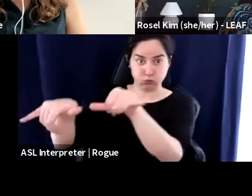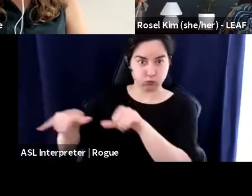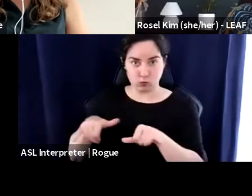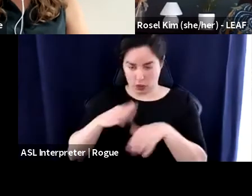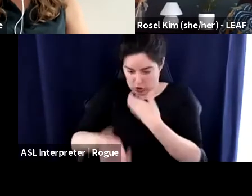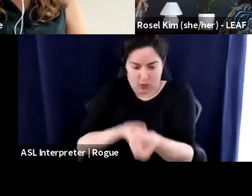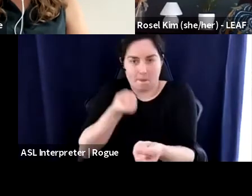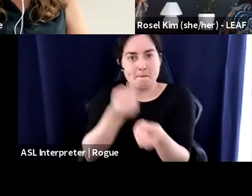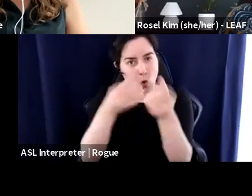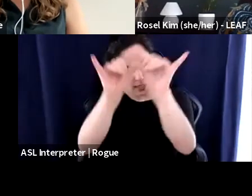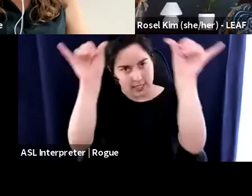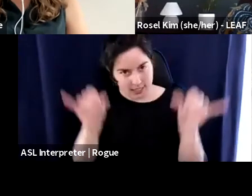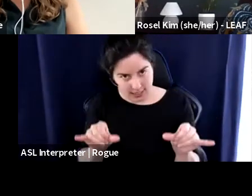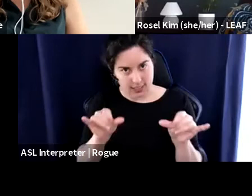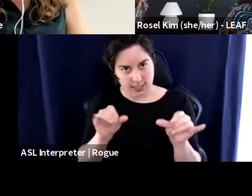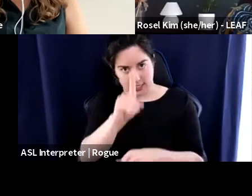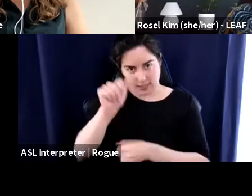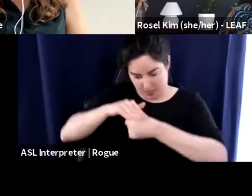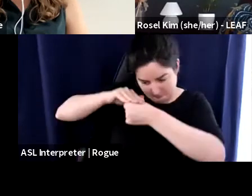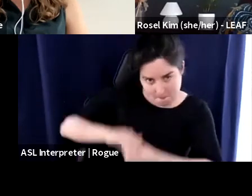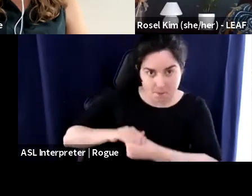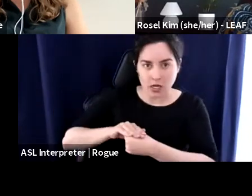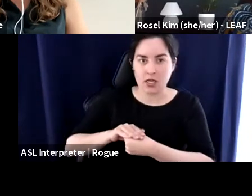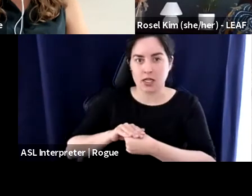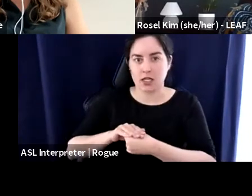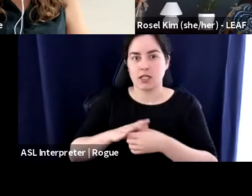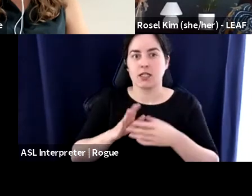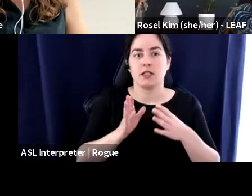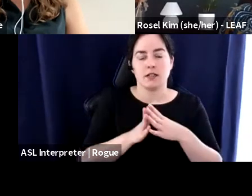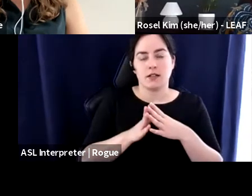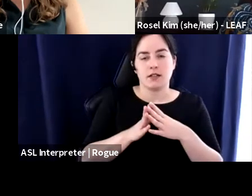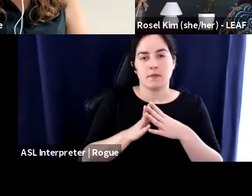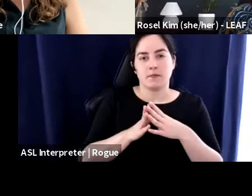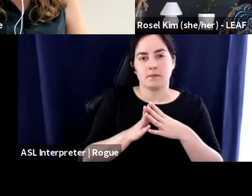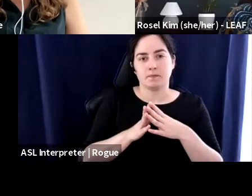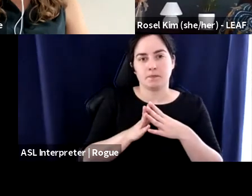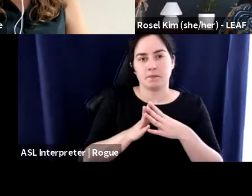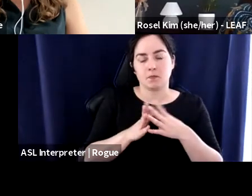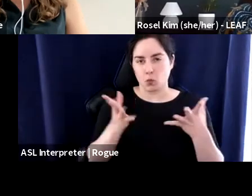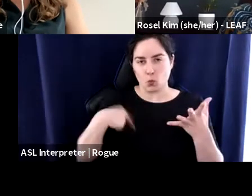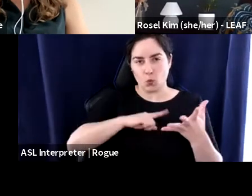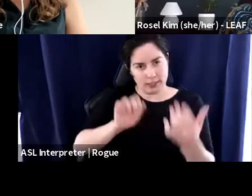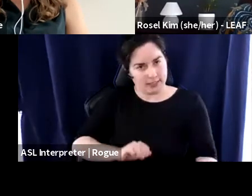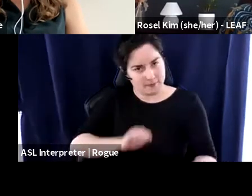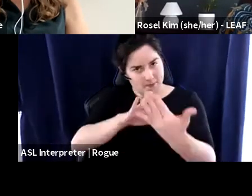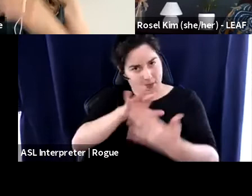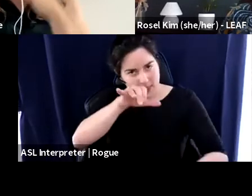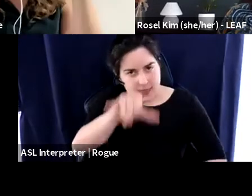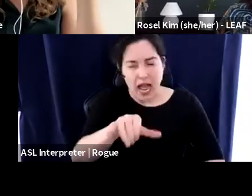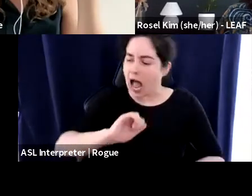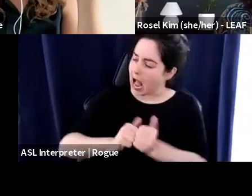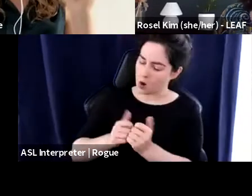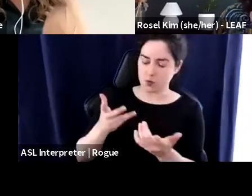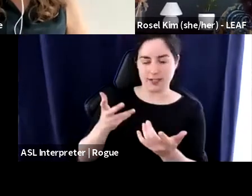life. While R.V. Slater addressed this, what other ways can we use the legal system to challenge and correct these